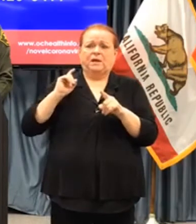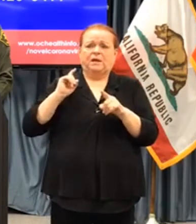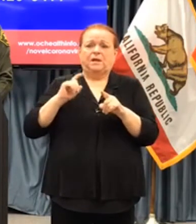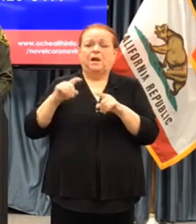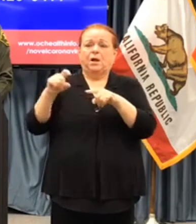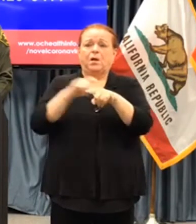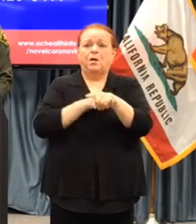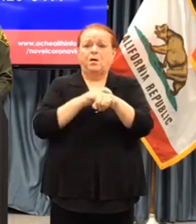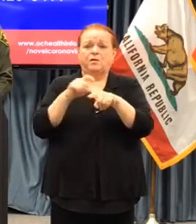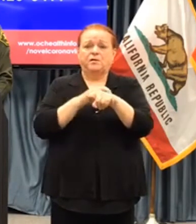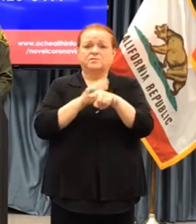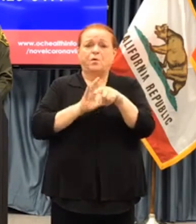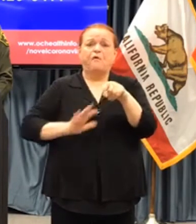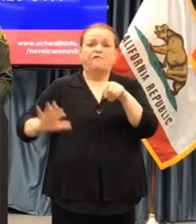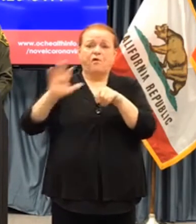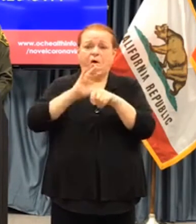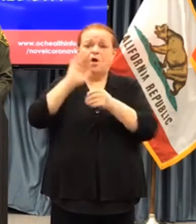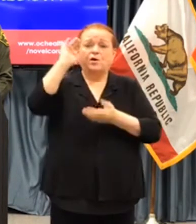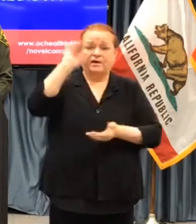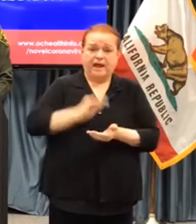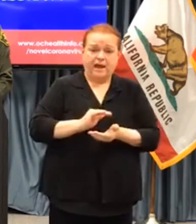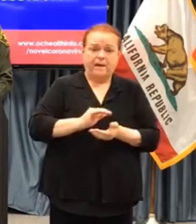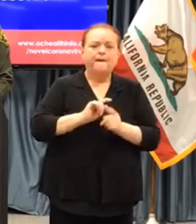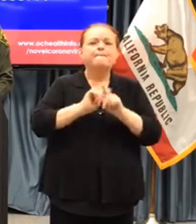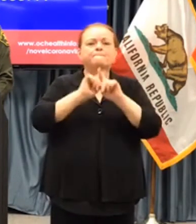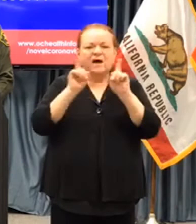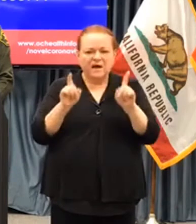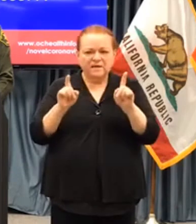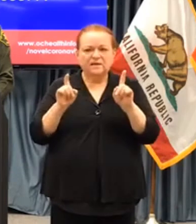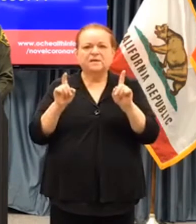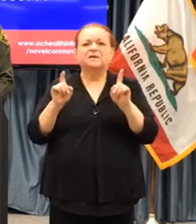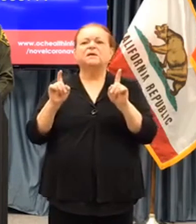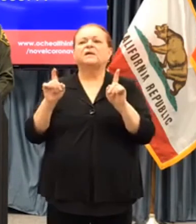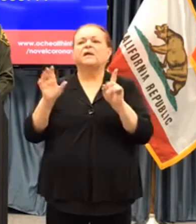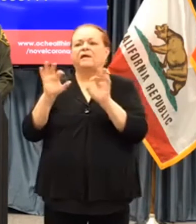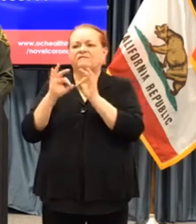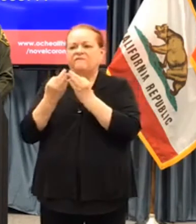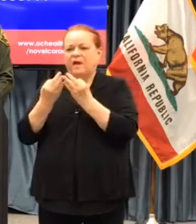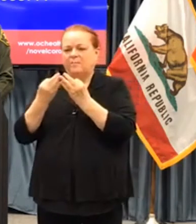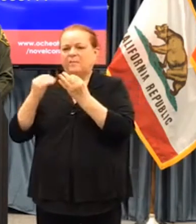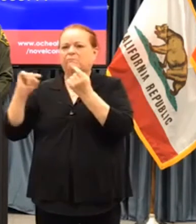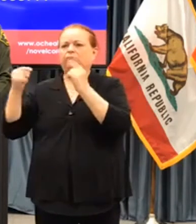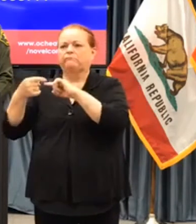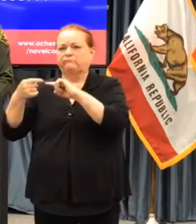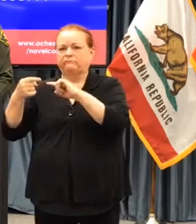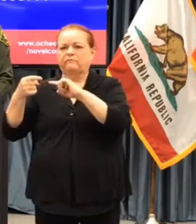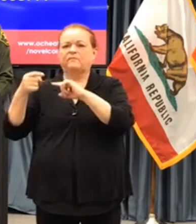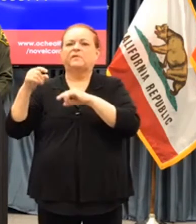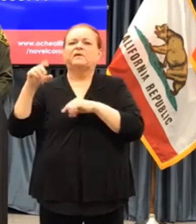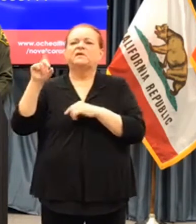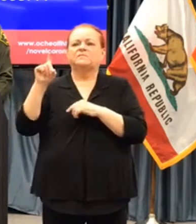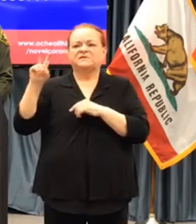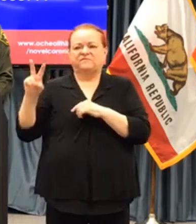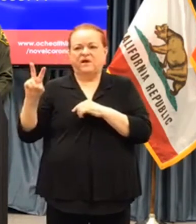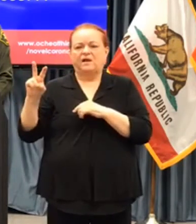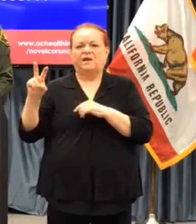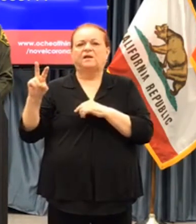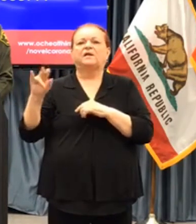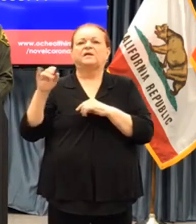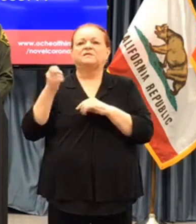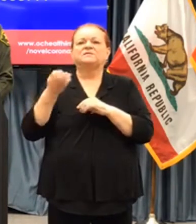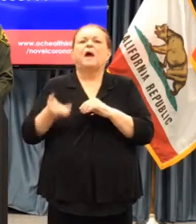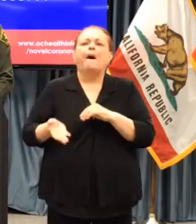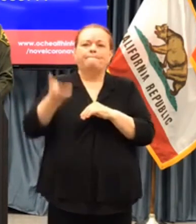for service overall are down, but that particular category of calls for service has increased 25% for domestic violence related calls.